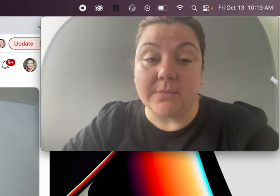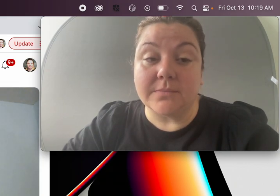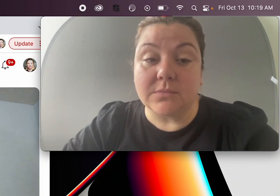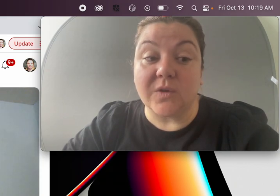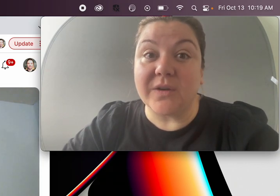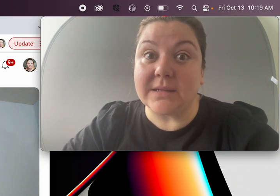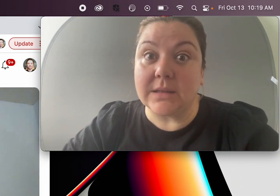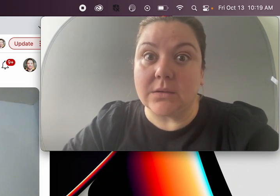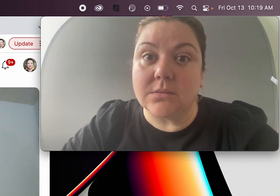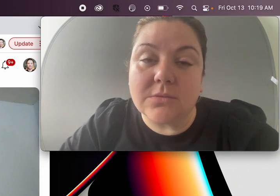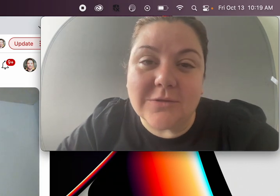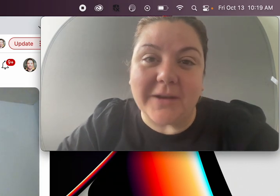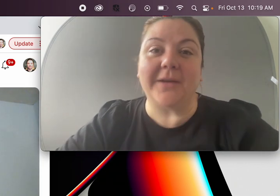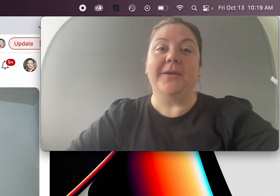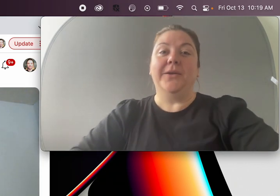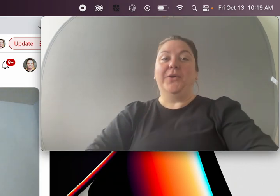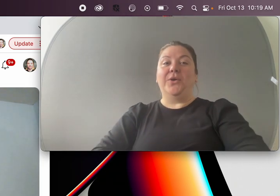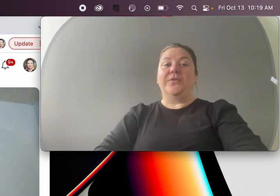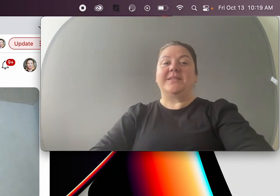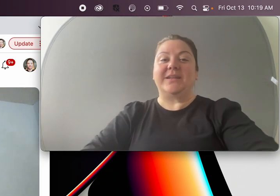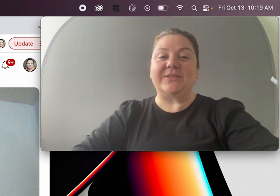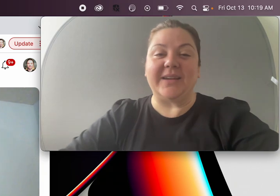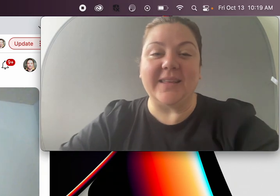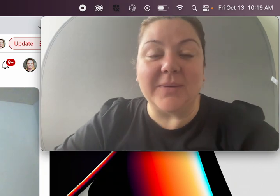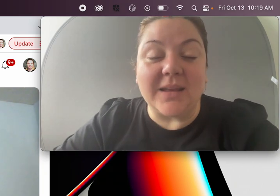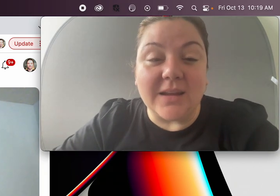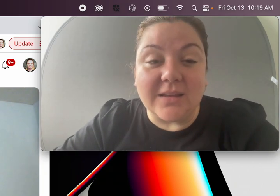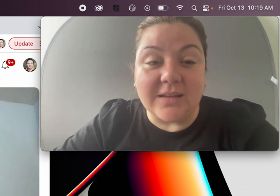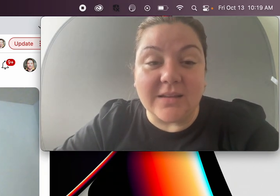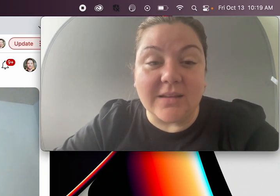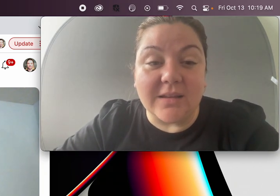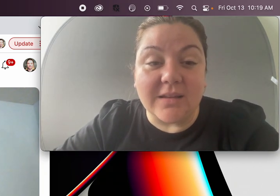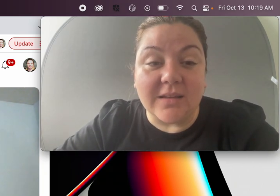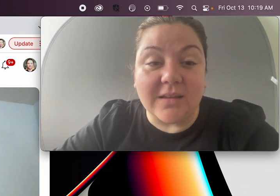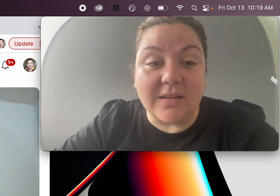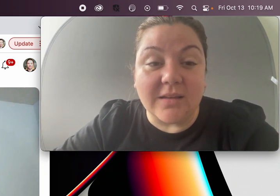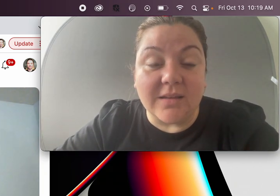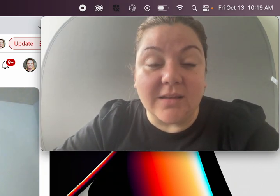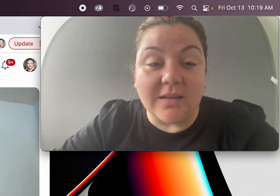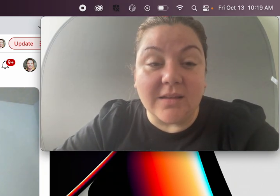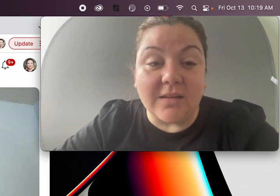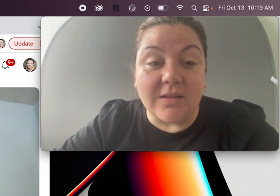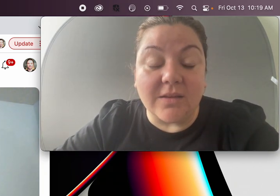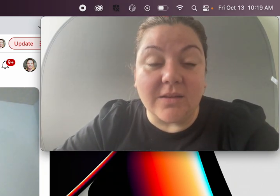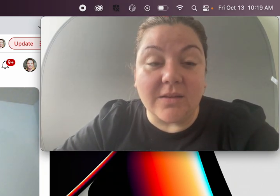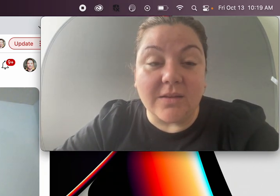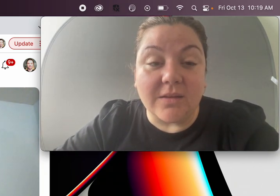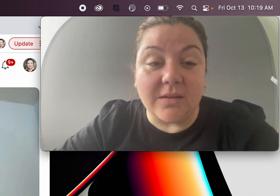Great job. Don't forget to lean. Try to over-exaggerate in the beginning.